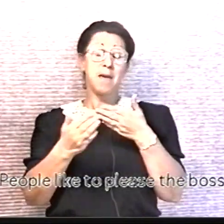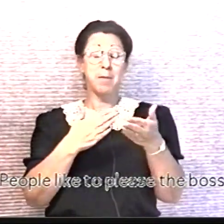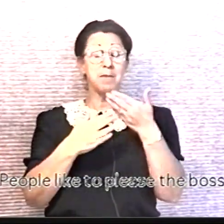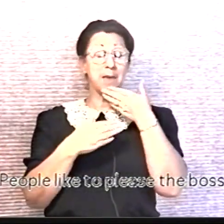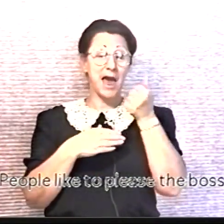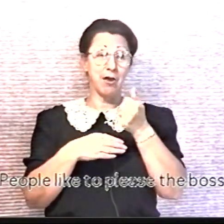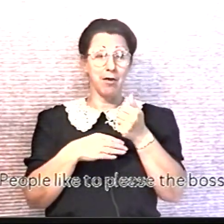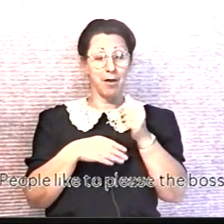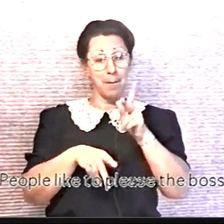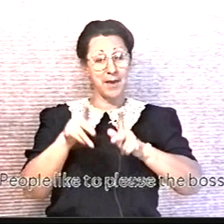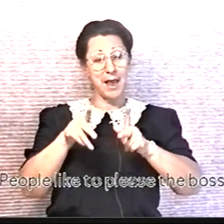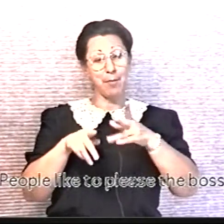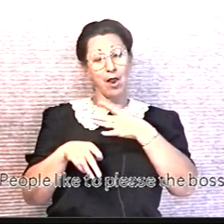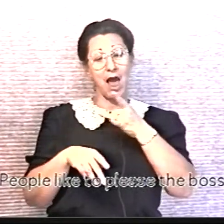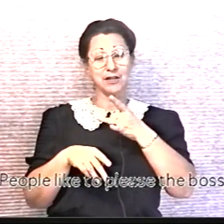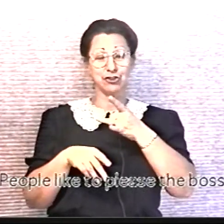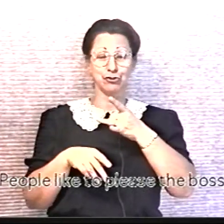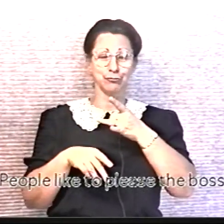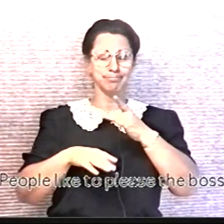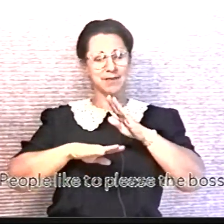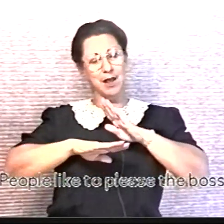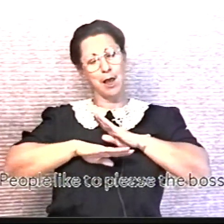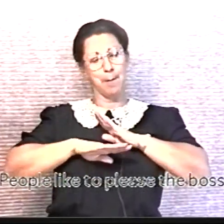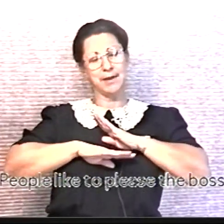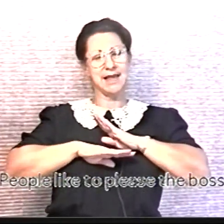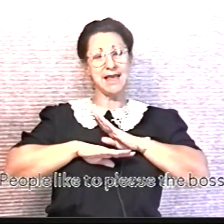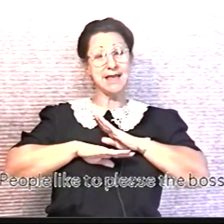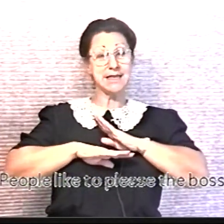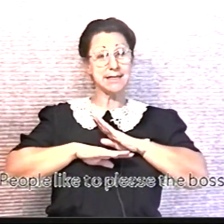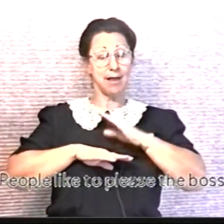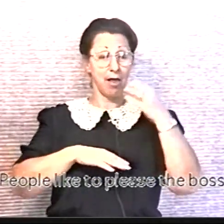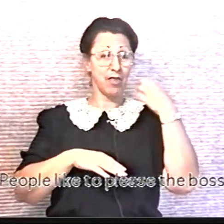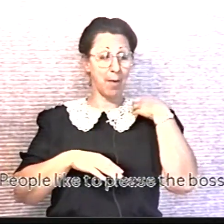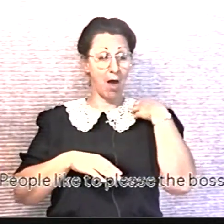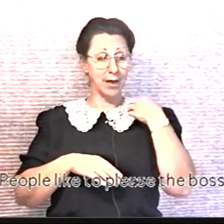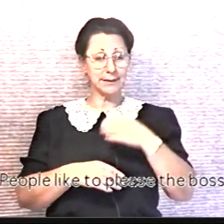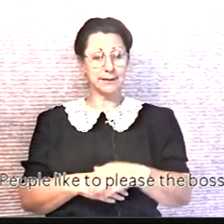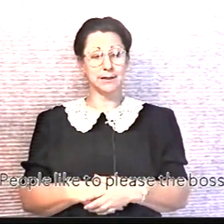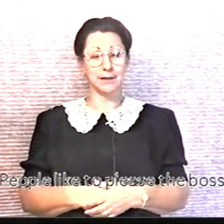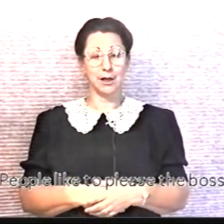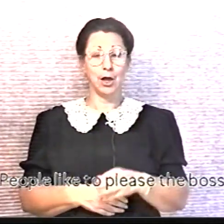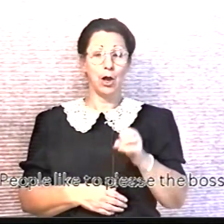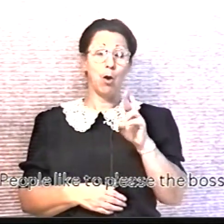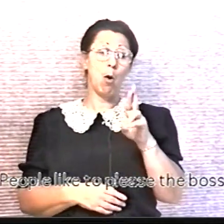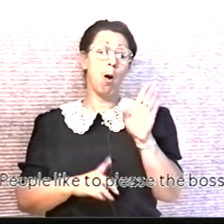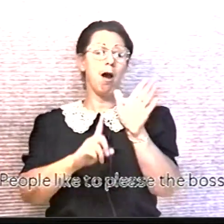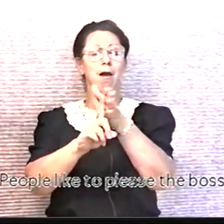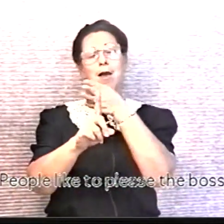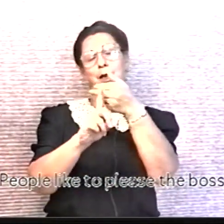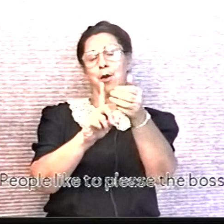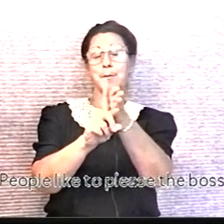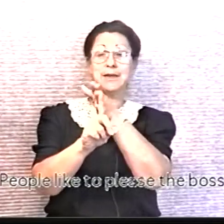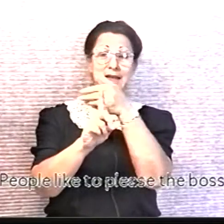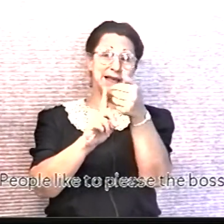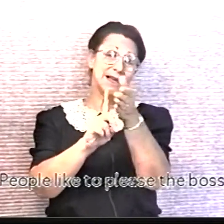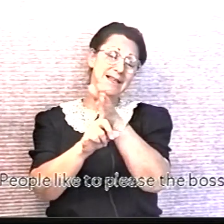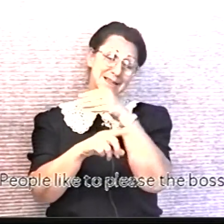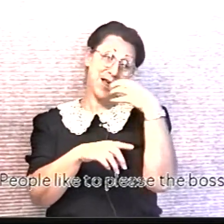Maybe better, people like to please the boss or please the